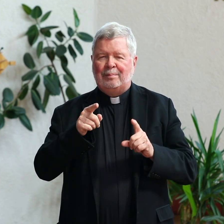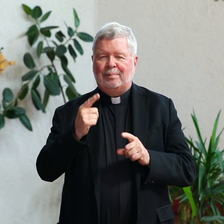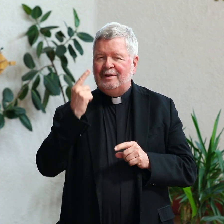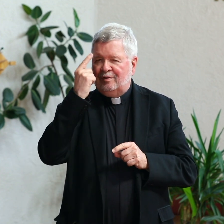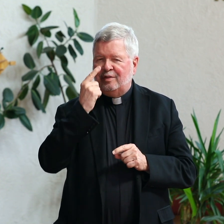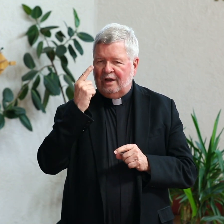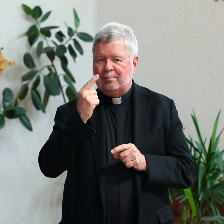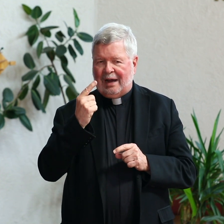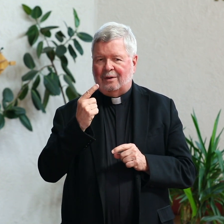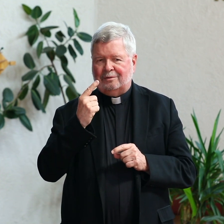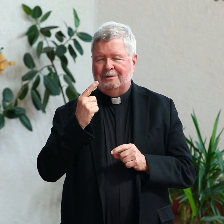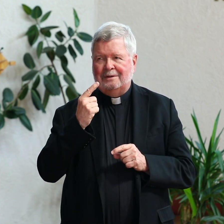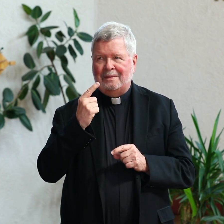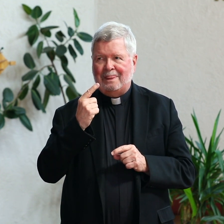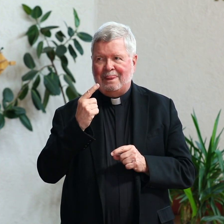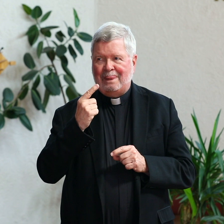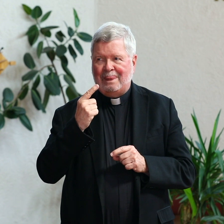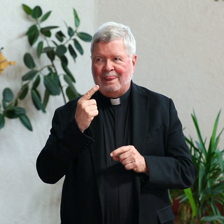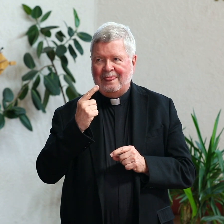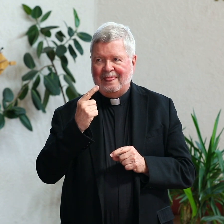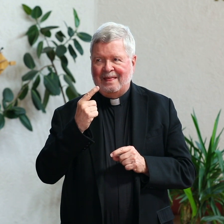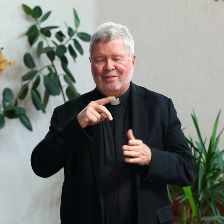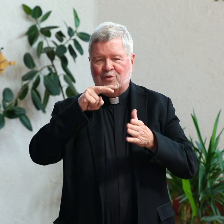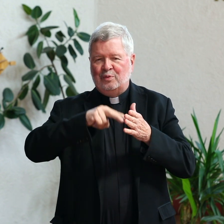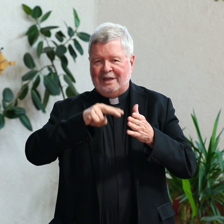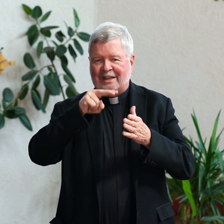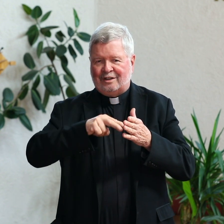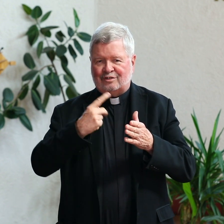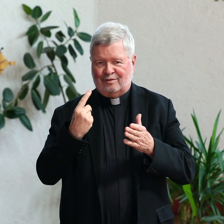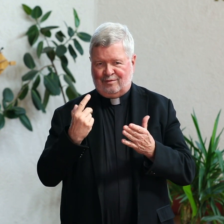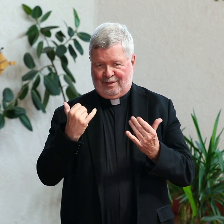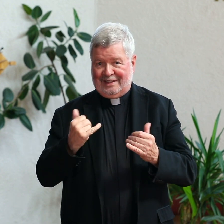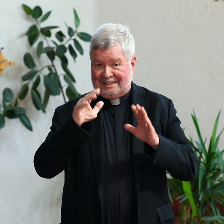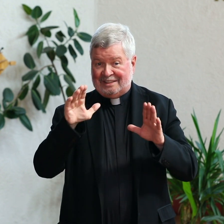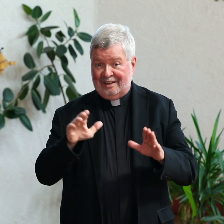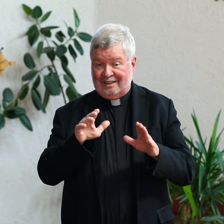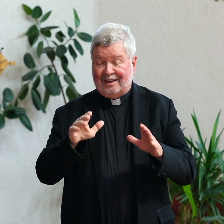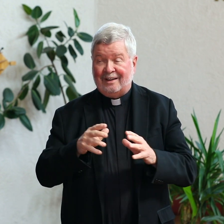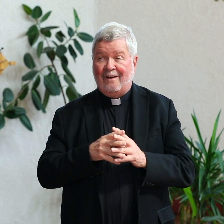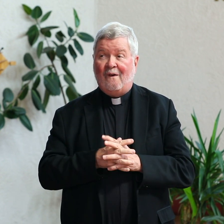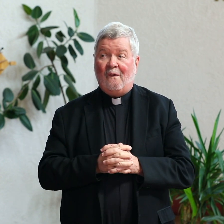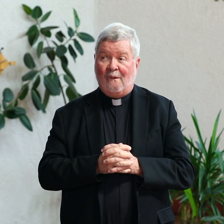But if you think about the readings for this Sunday,